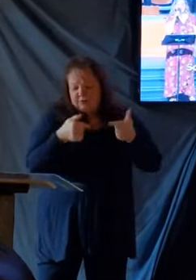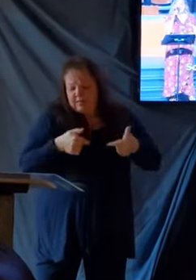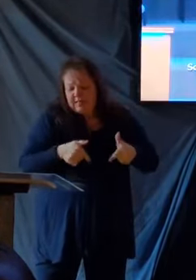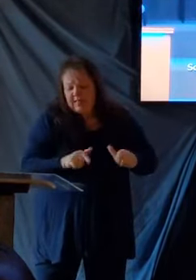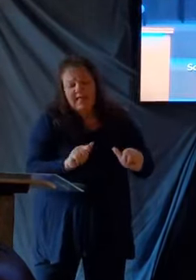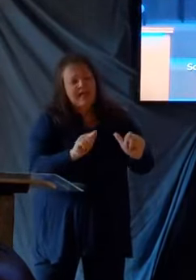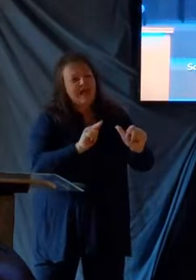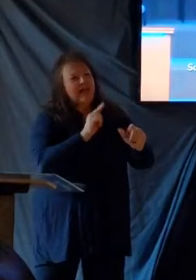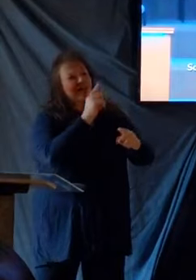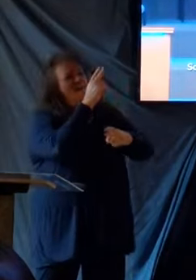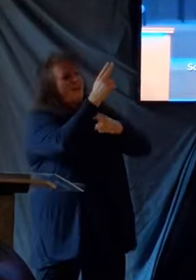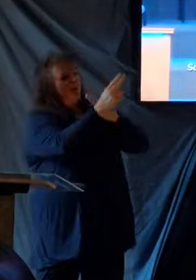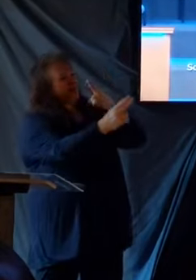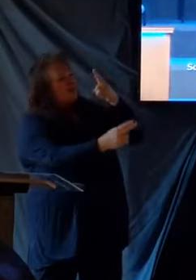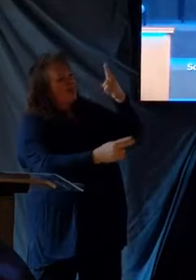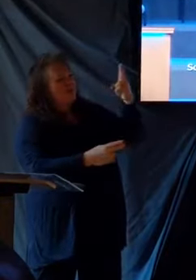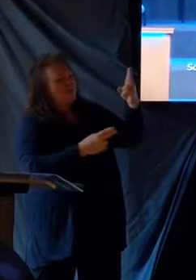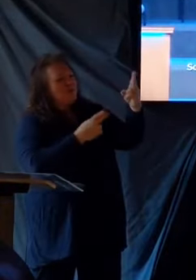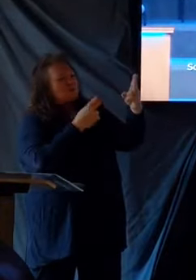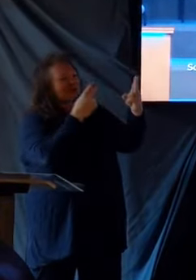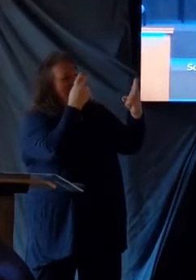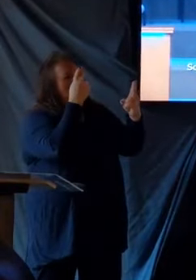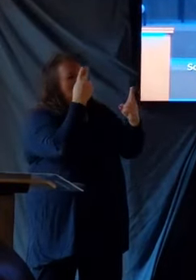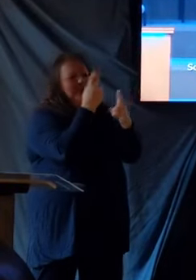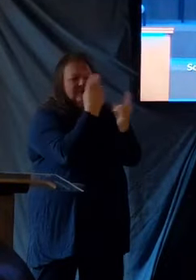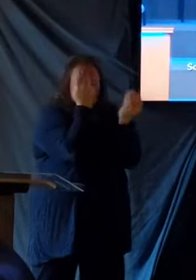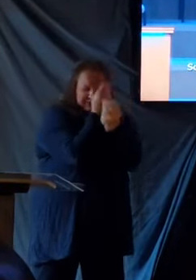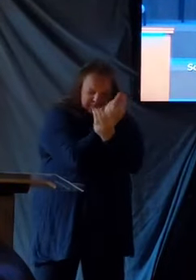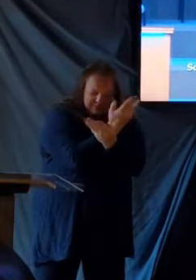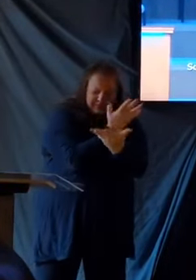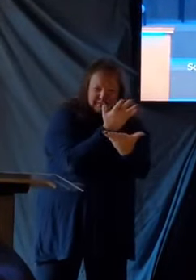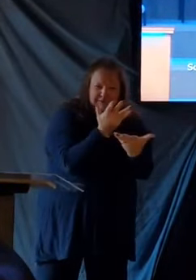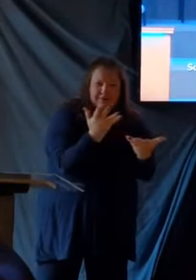So let the